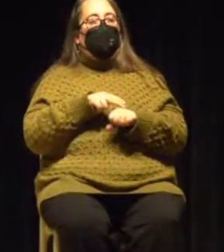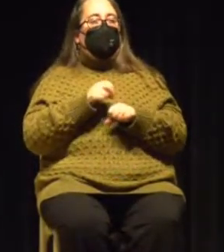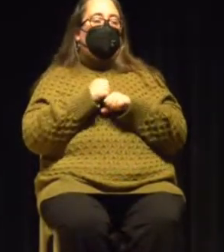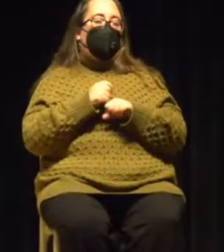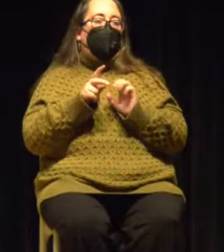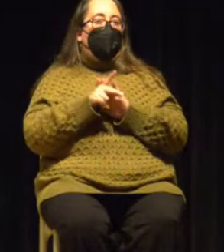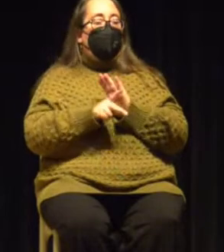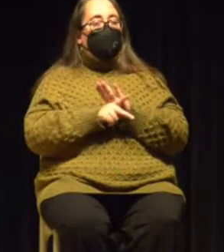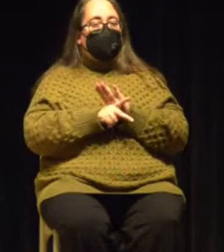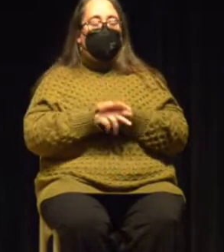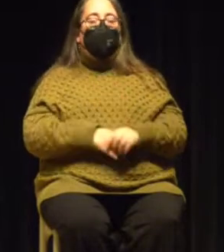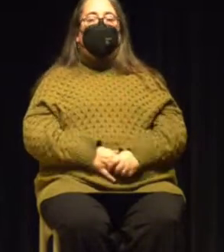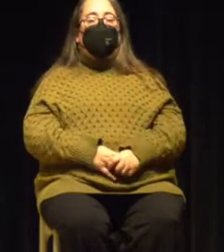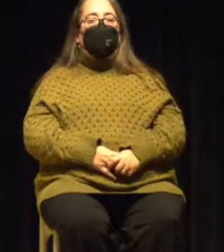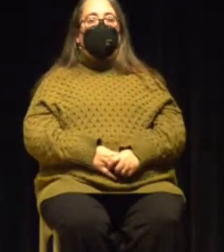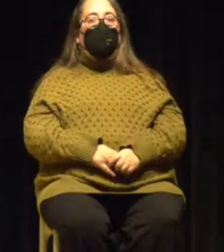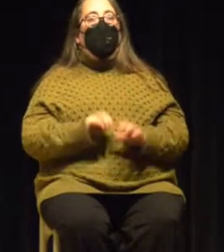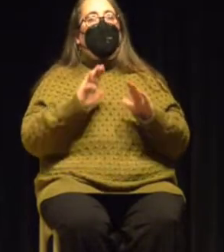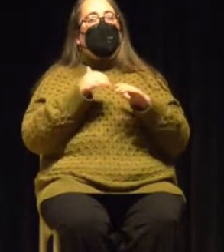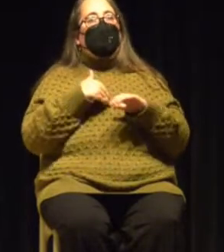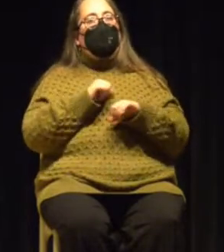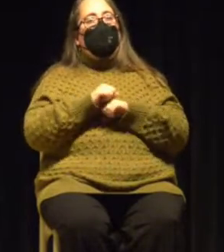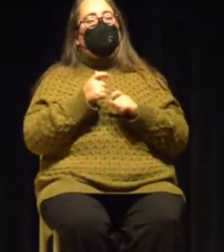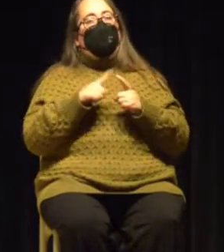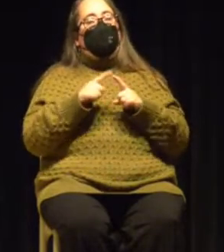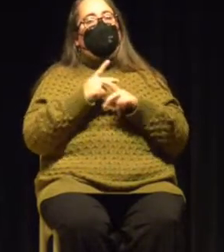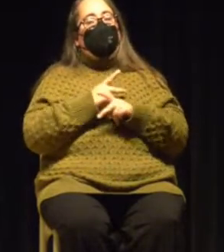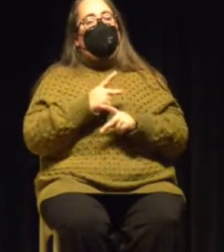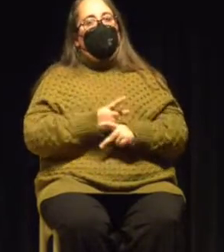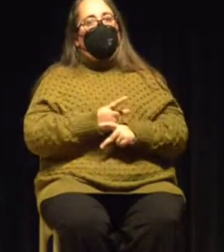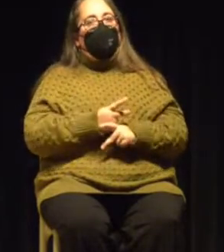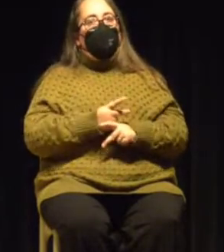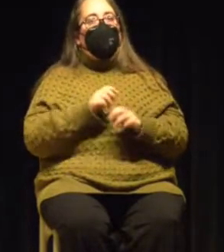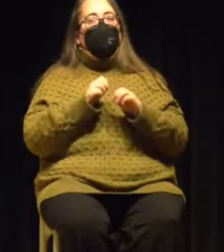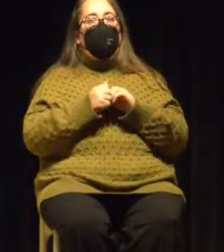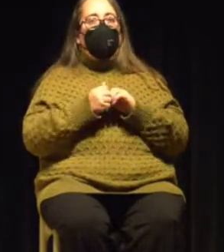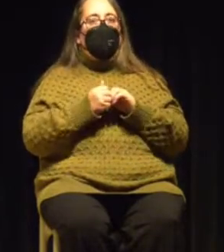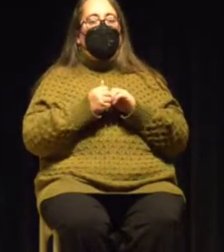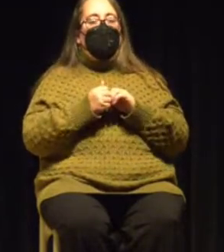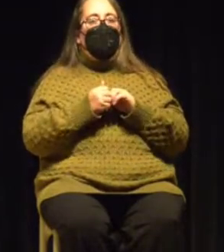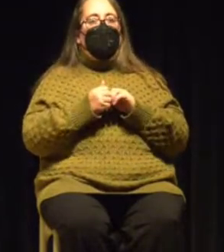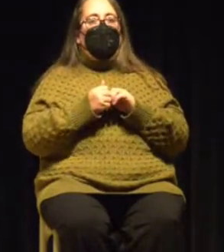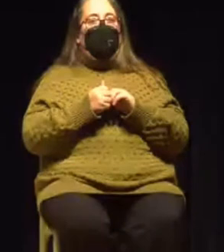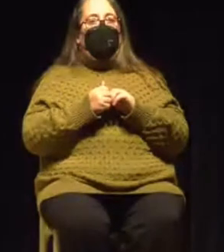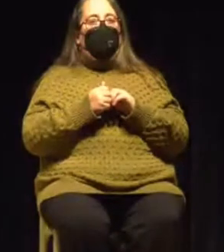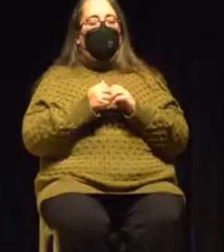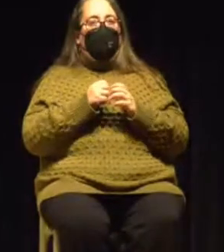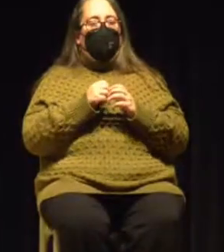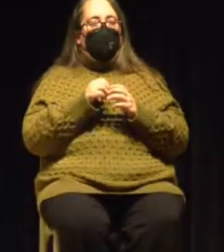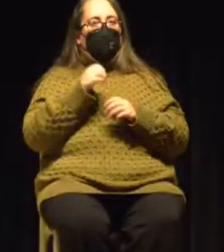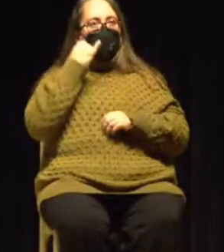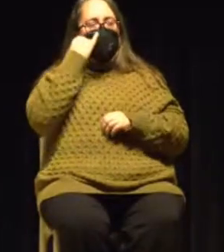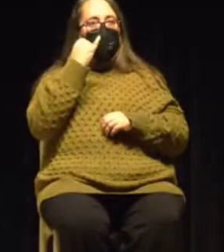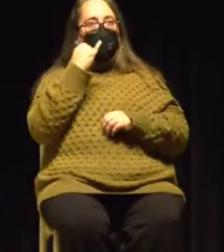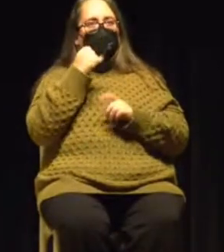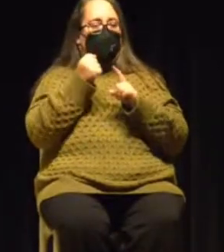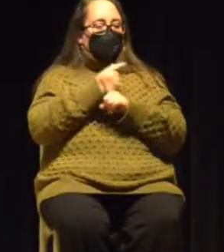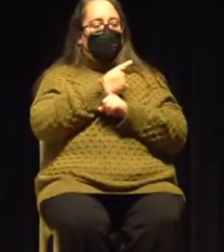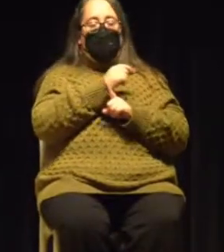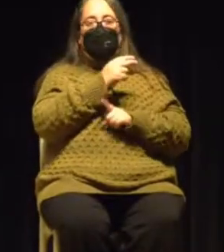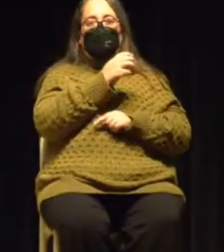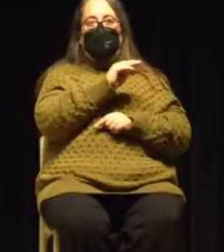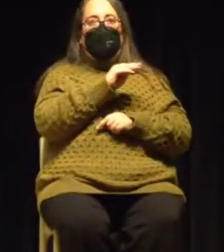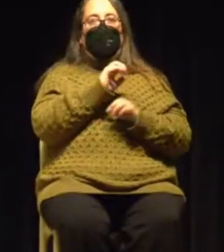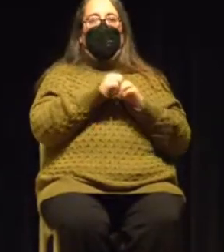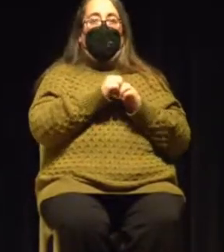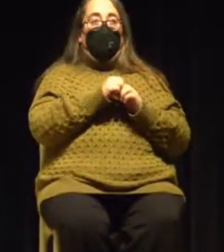policy, and the focus of my work was trying to figure out, how does ideological extremism like take hold? How do entire groups of people